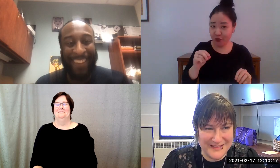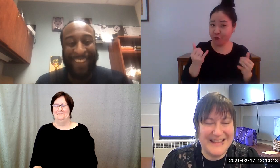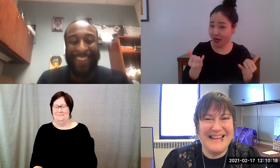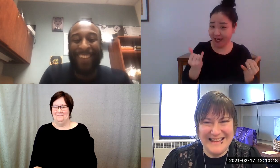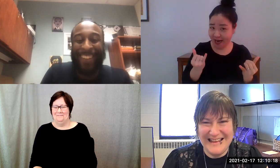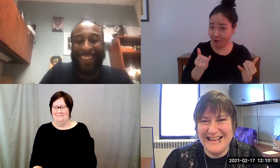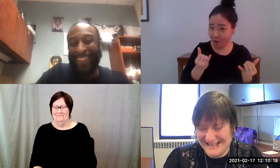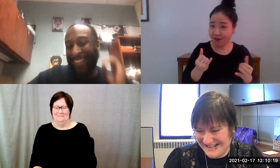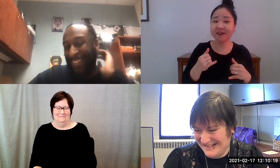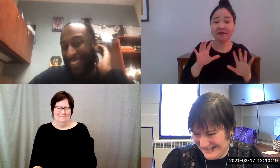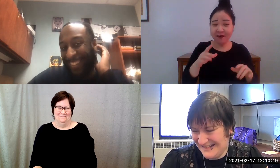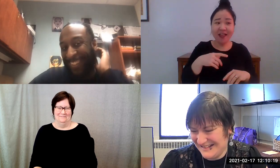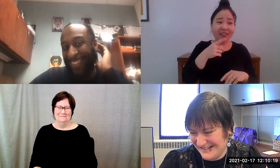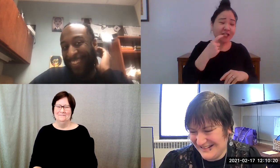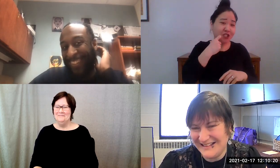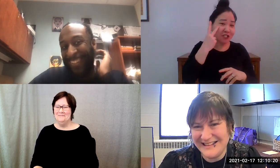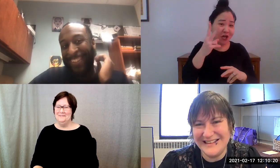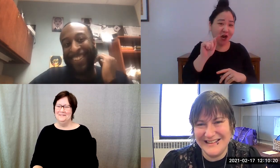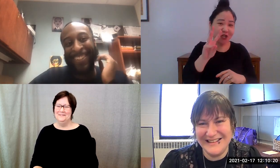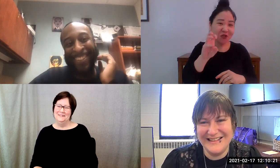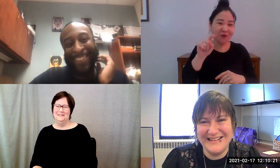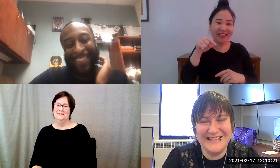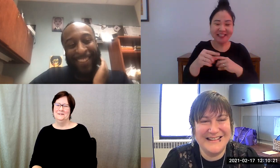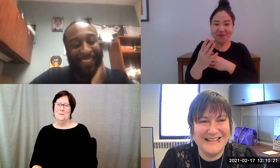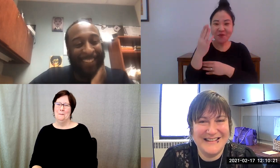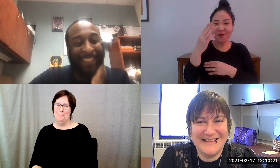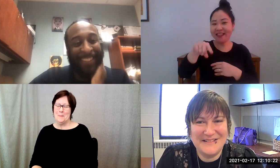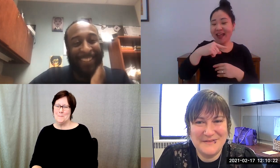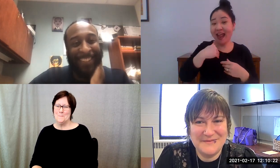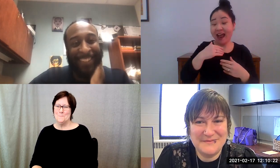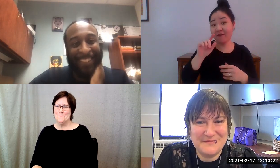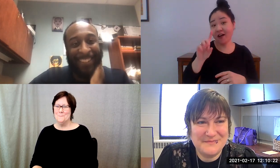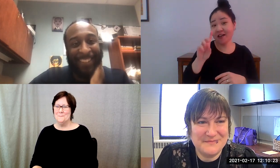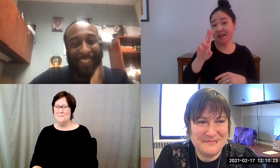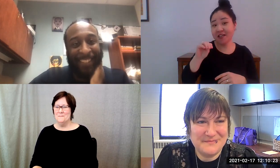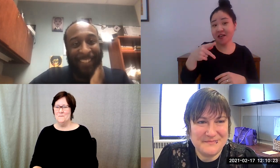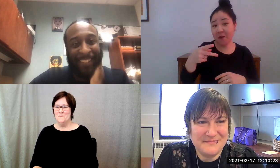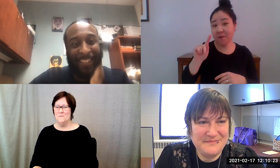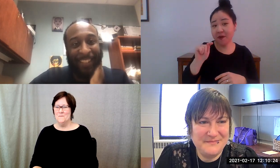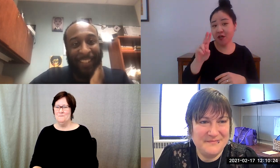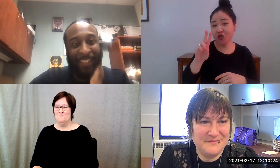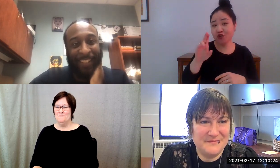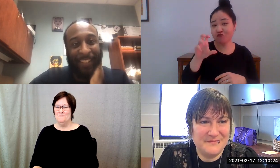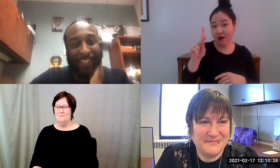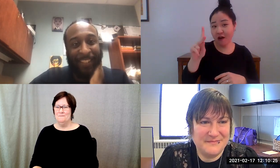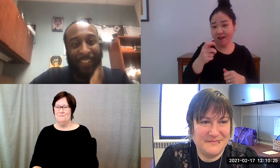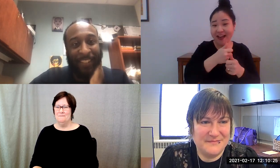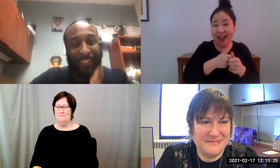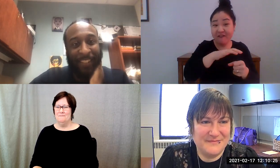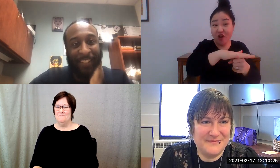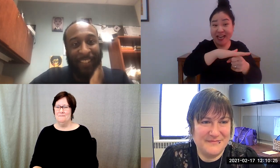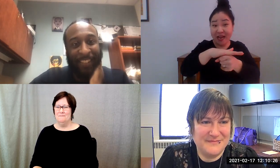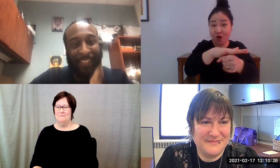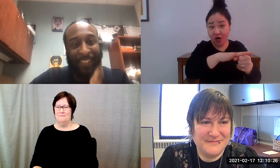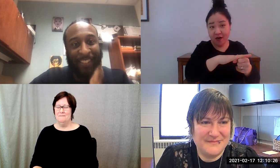than we do right now. I just saw a tweet this morning. They have a dump truck